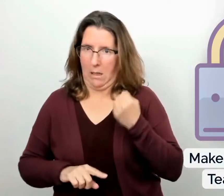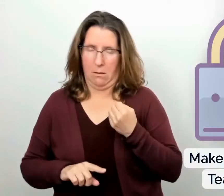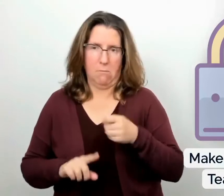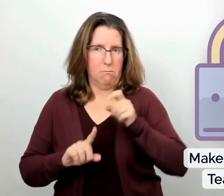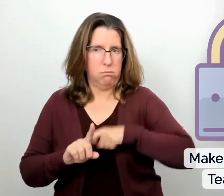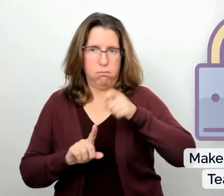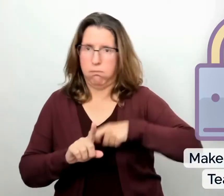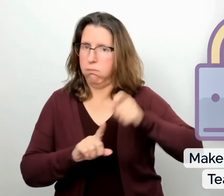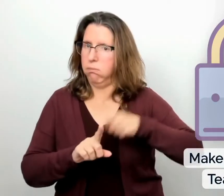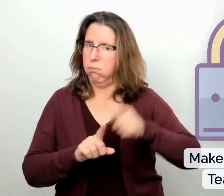was no bullying.